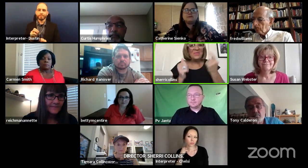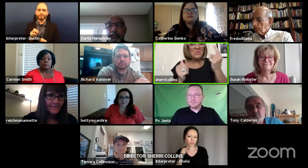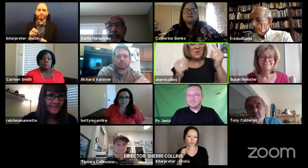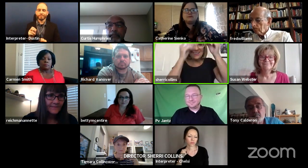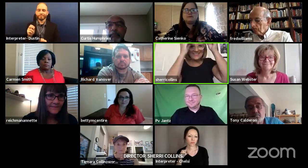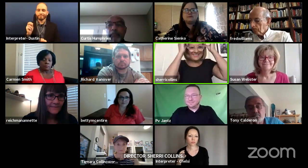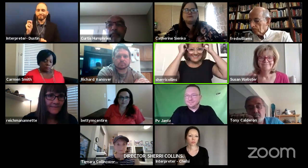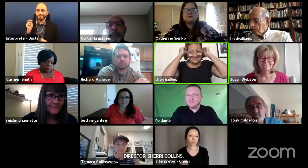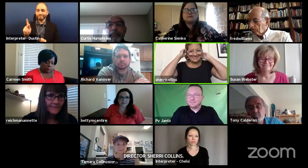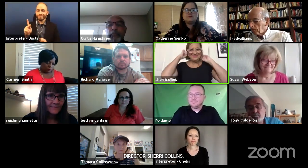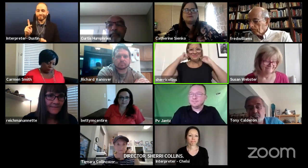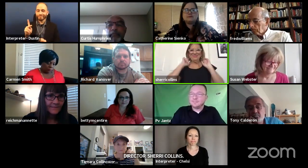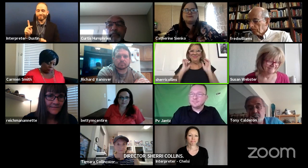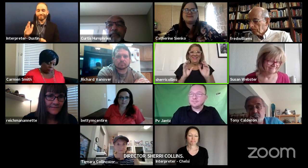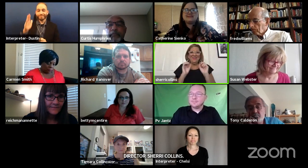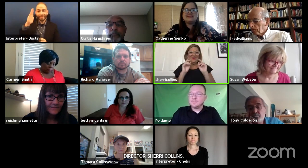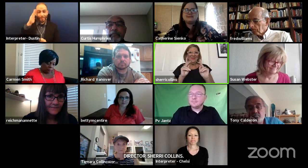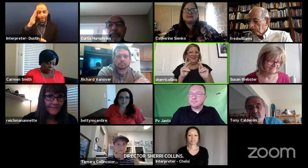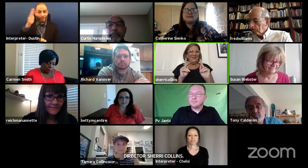Hello, everyone.